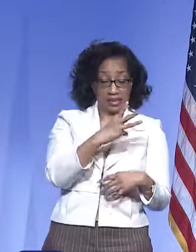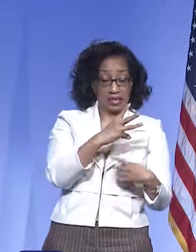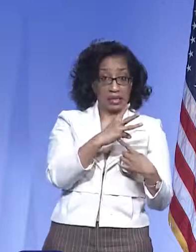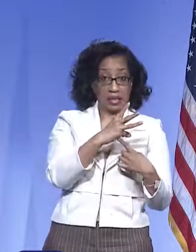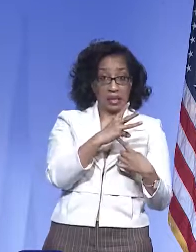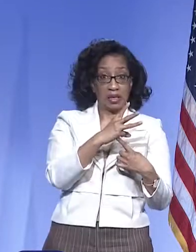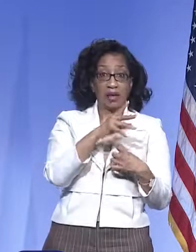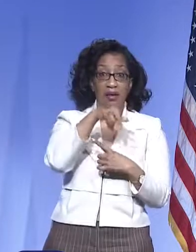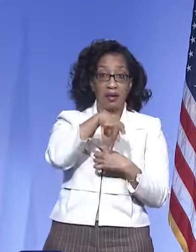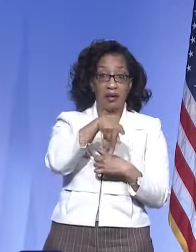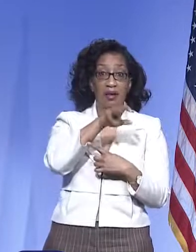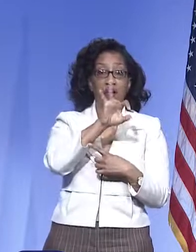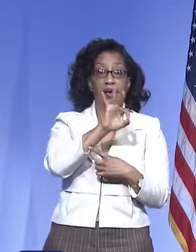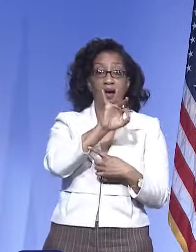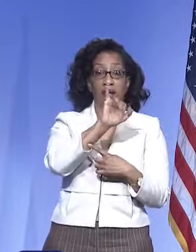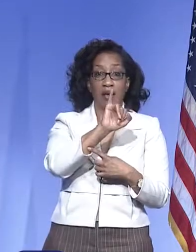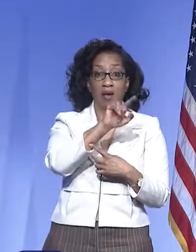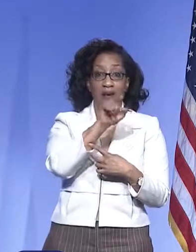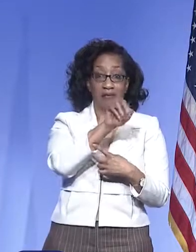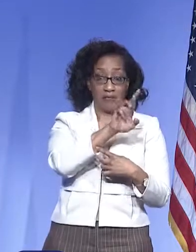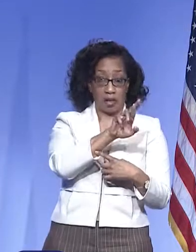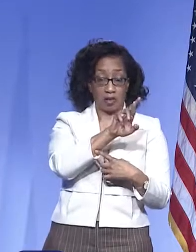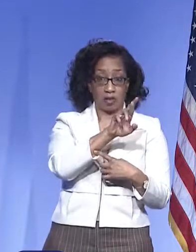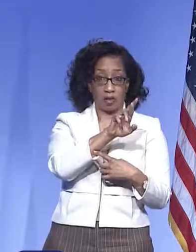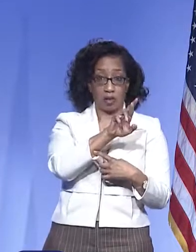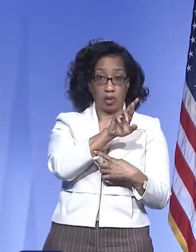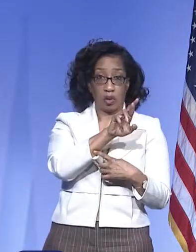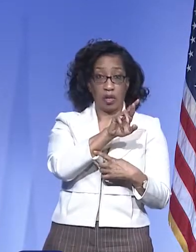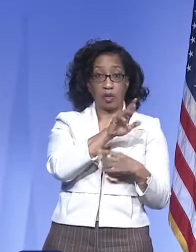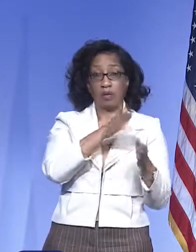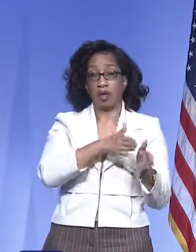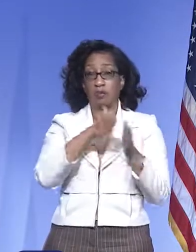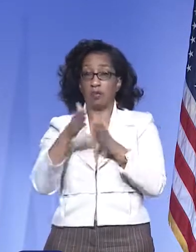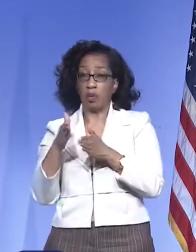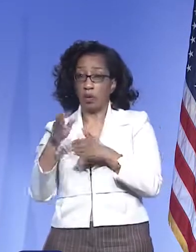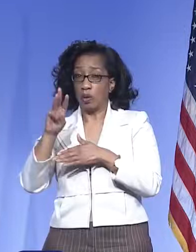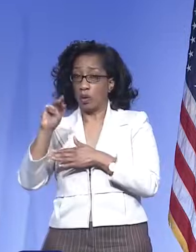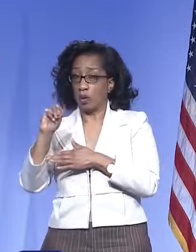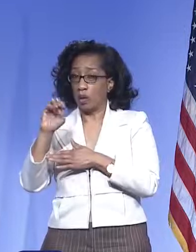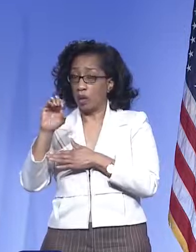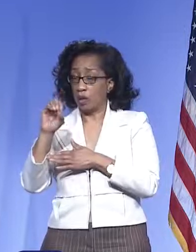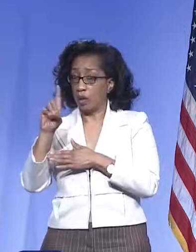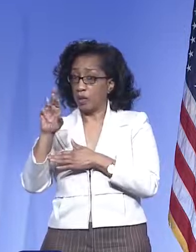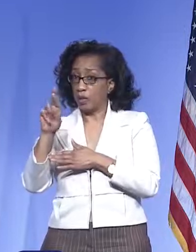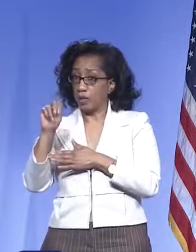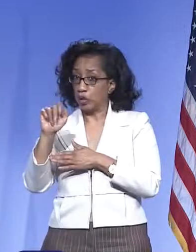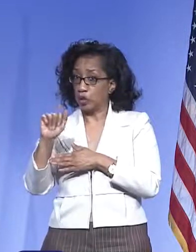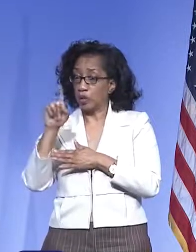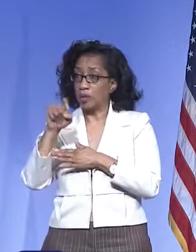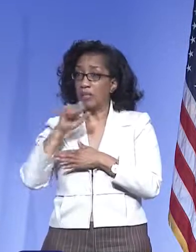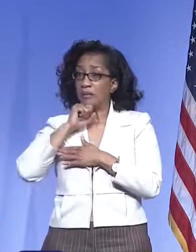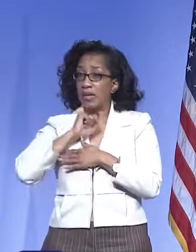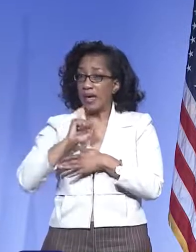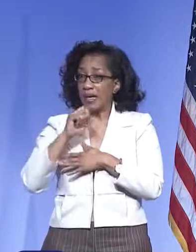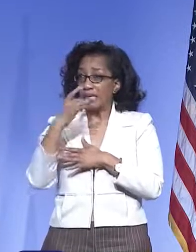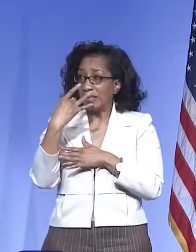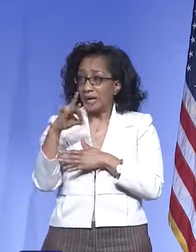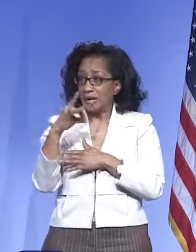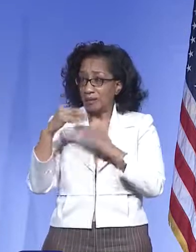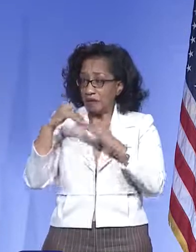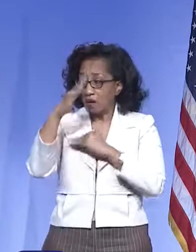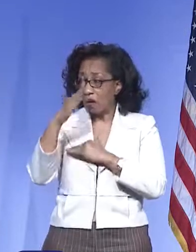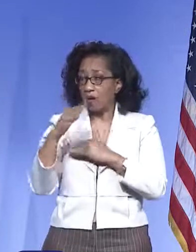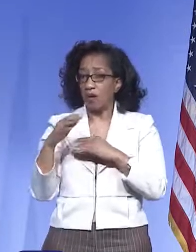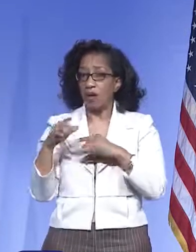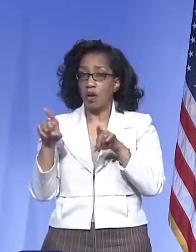the Pfizer vaccine. You must be 18 years old or older to receive the Moderna and the Johnson & Johnson vaccine.